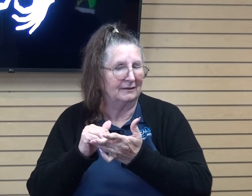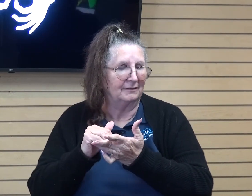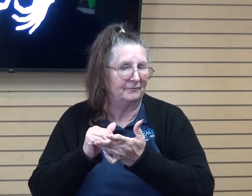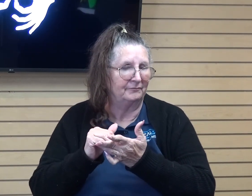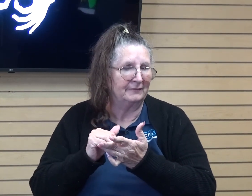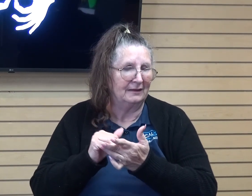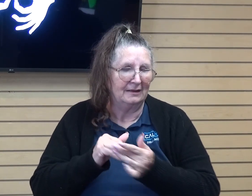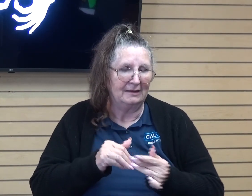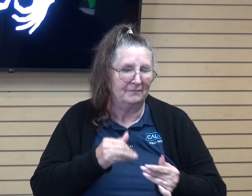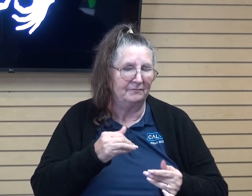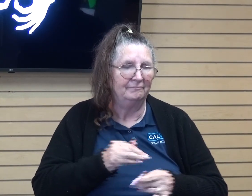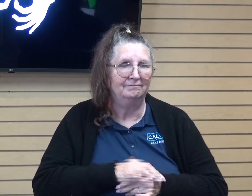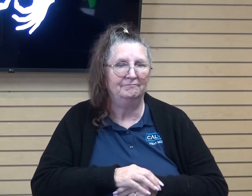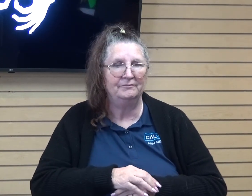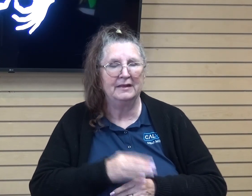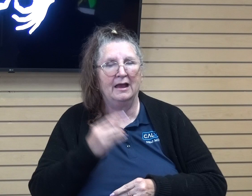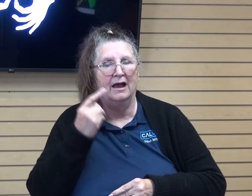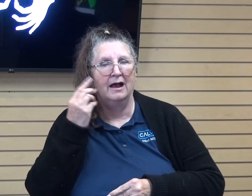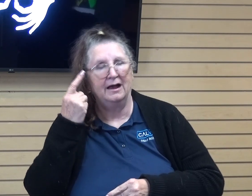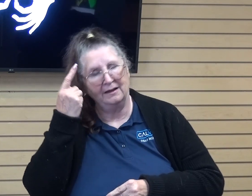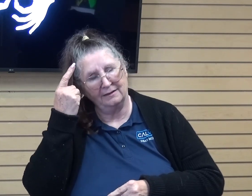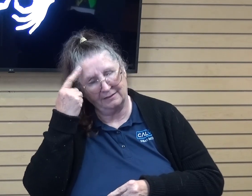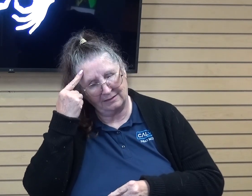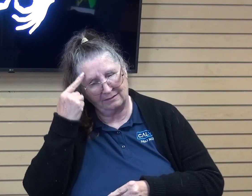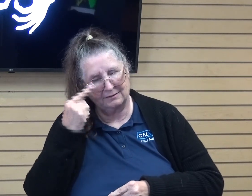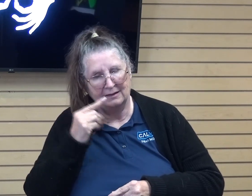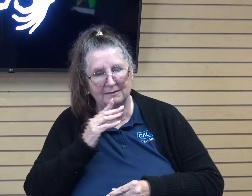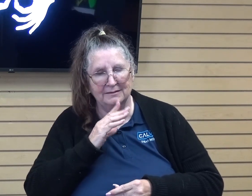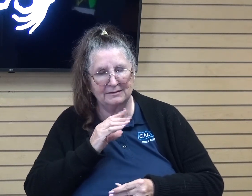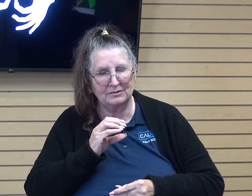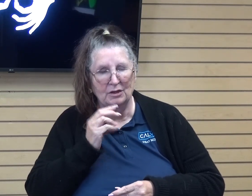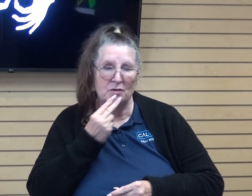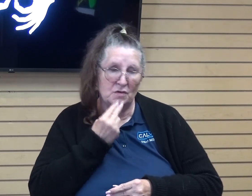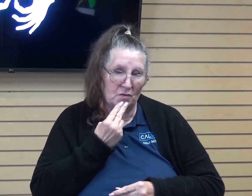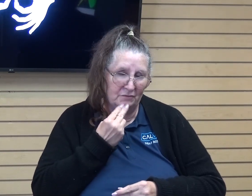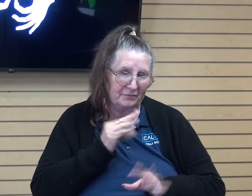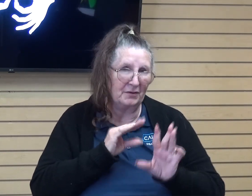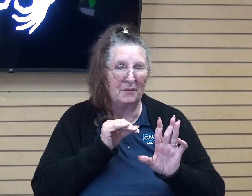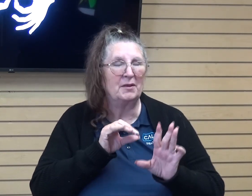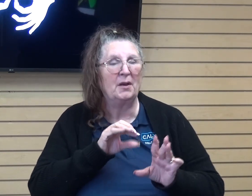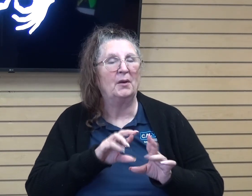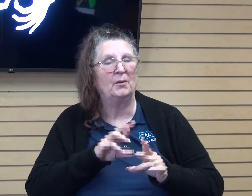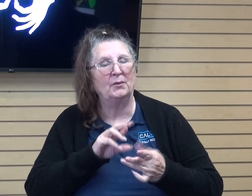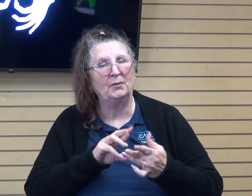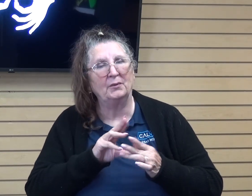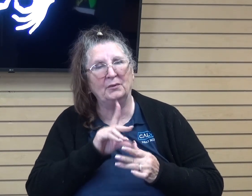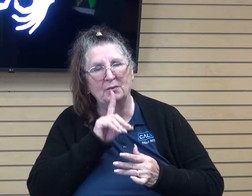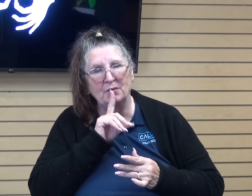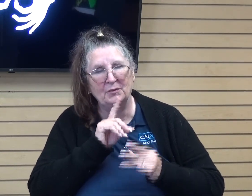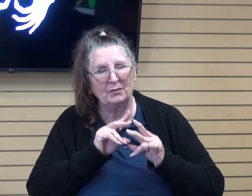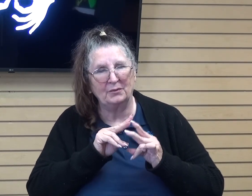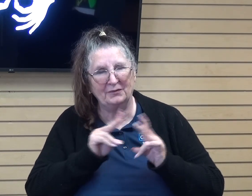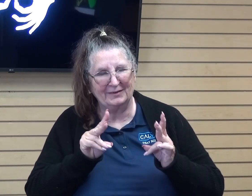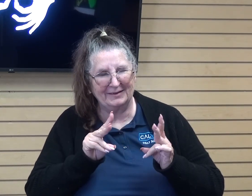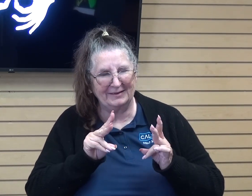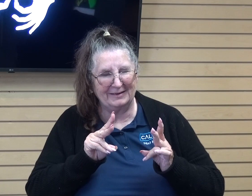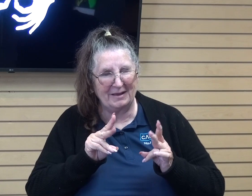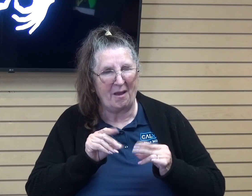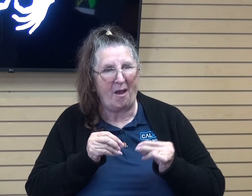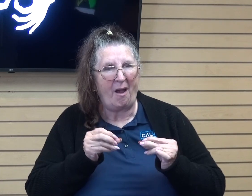to. So I just think that's really I was gonna say cute, really, it's hard to express the Lord, but